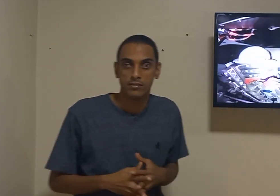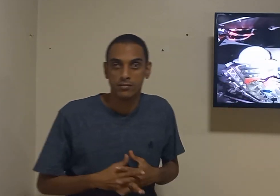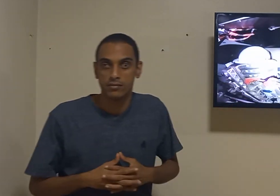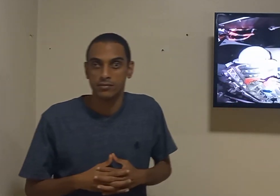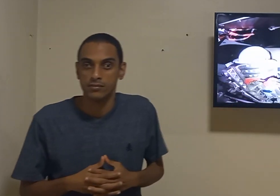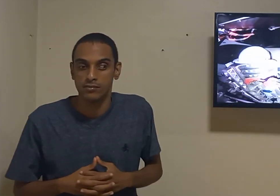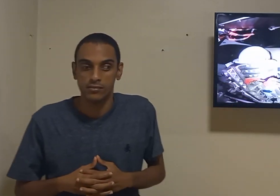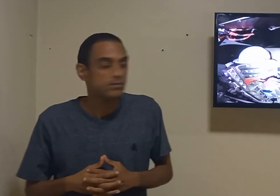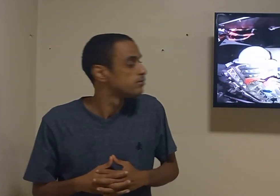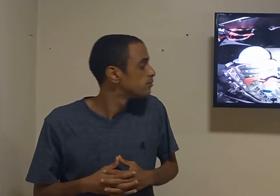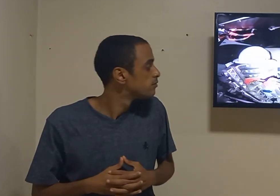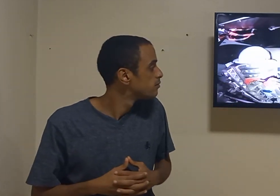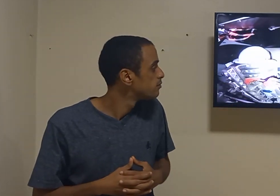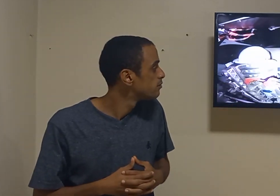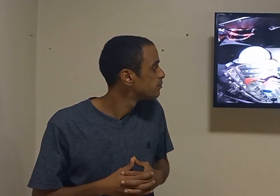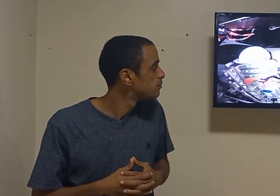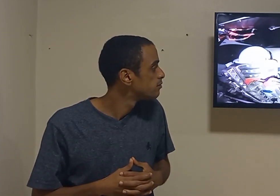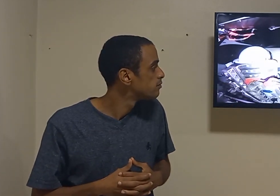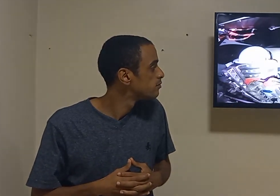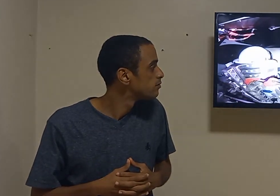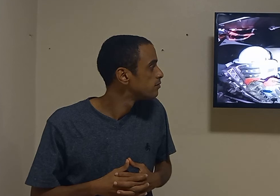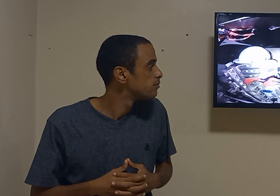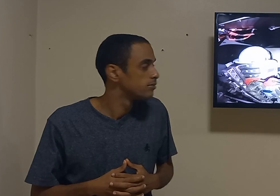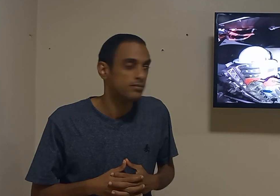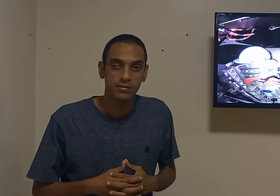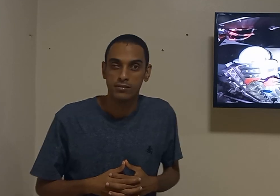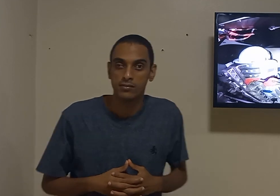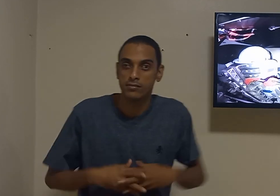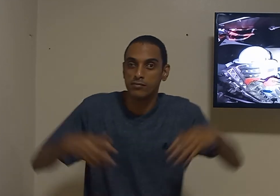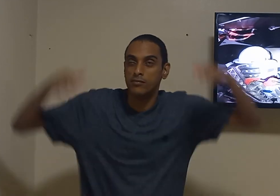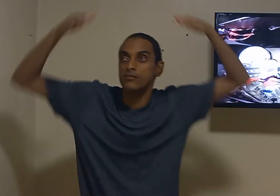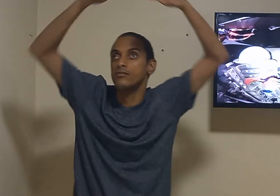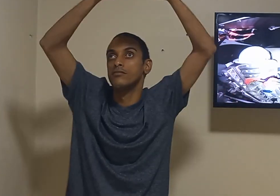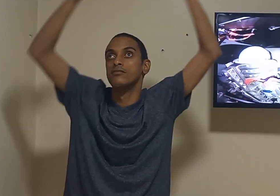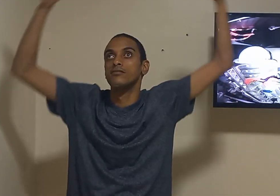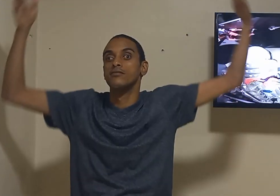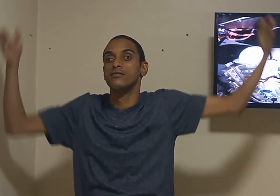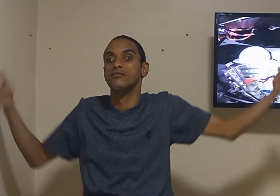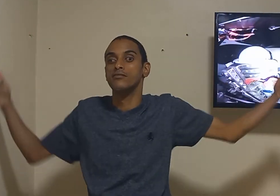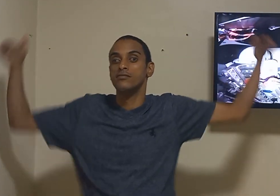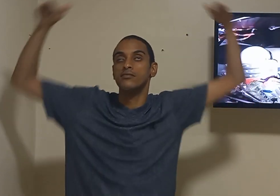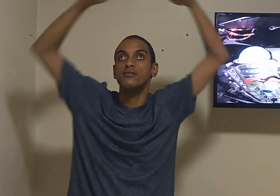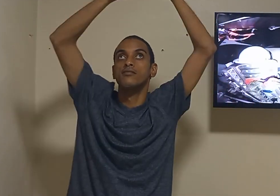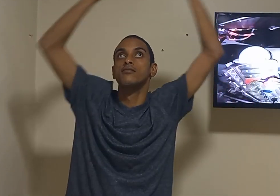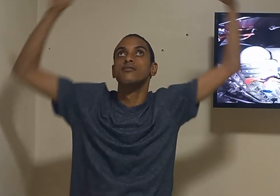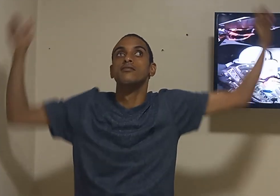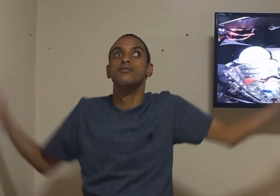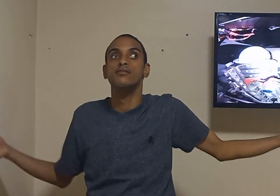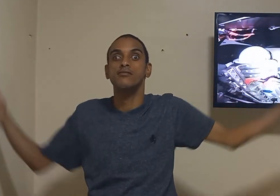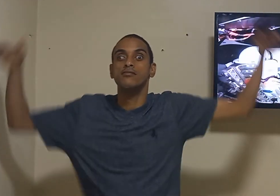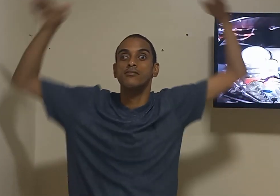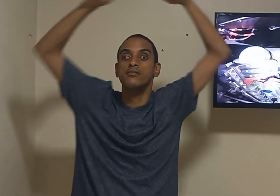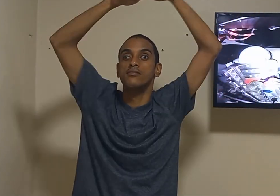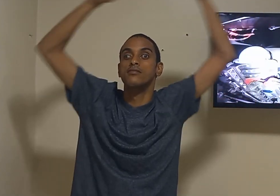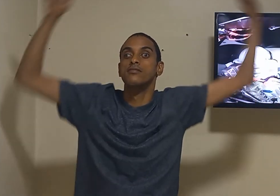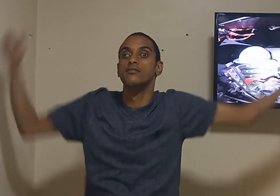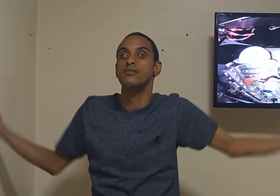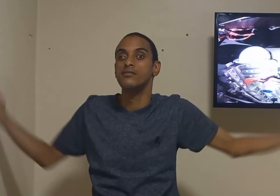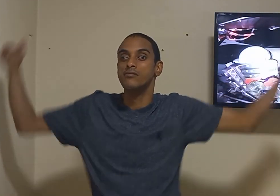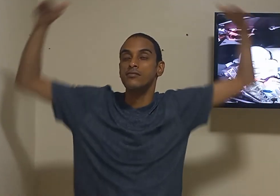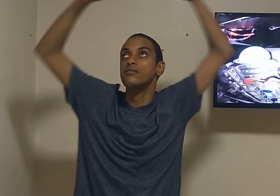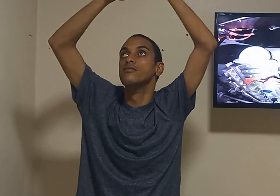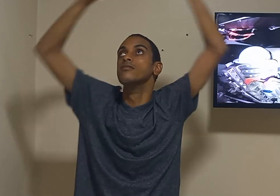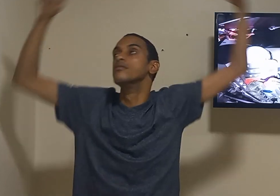This is a uncrewed test flight, but on the left of your screen there, we do have one of our purposeful passengers,